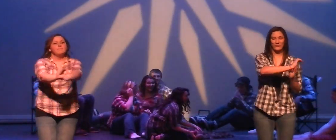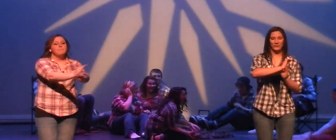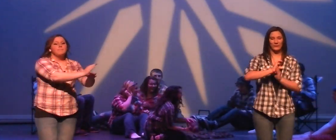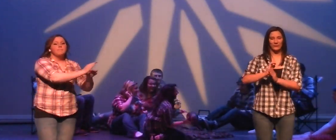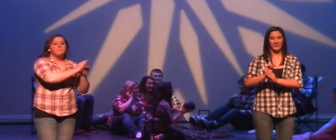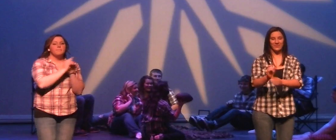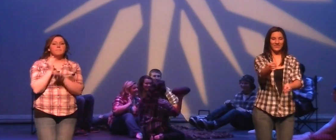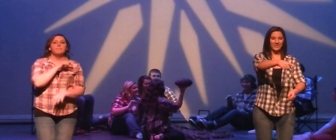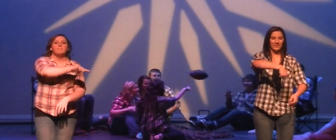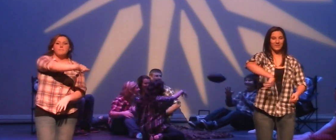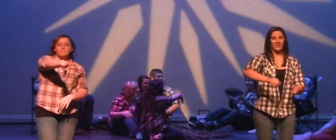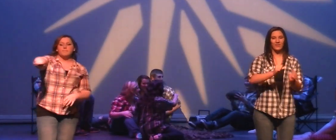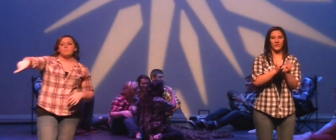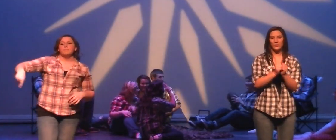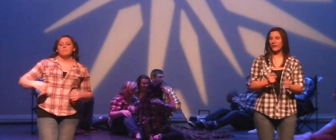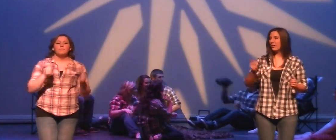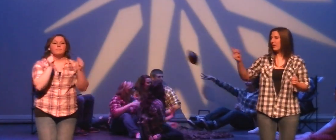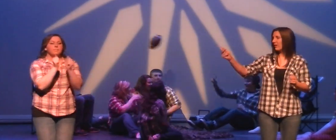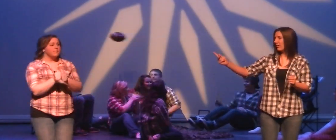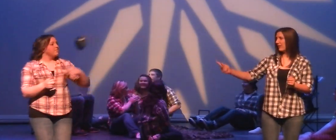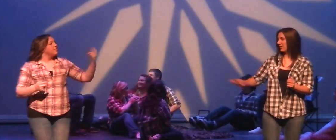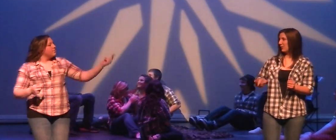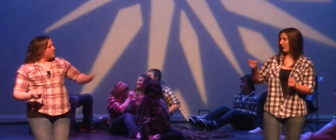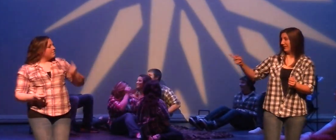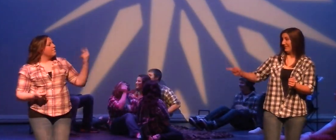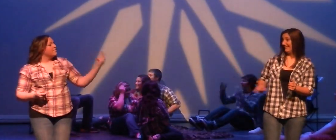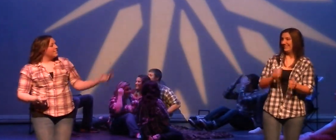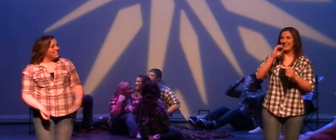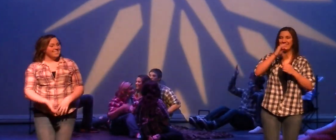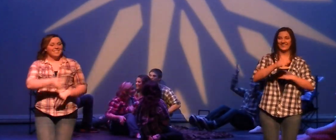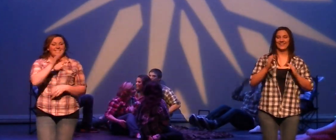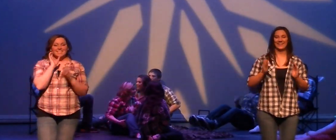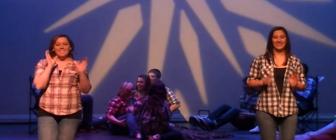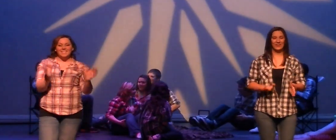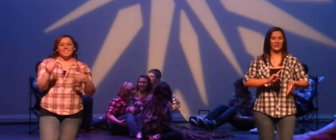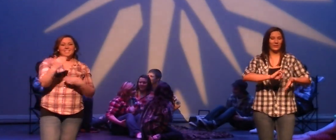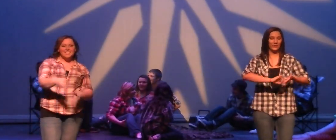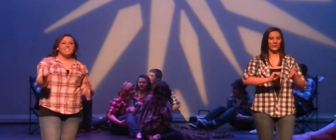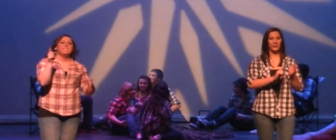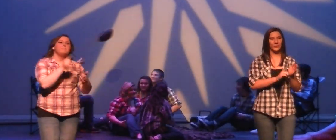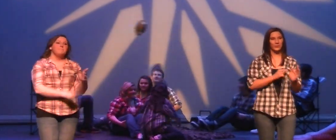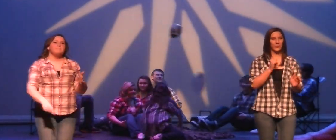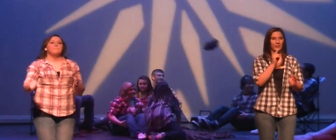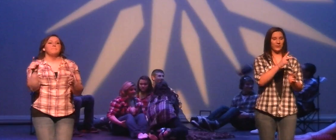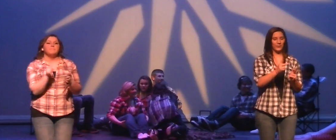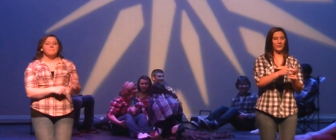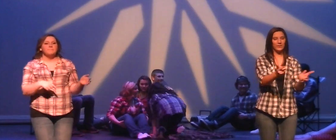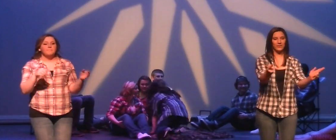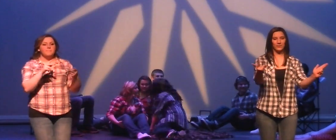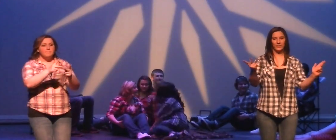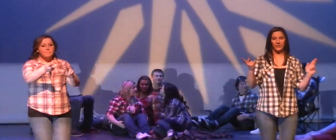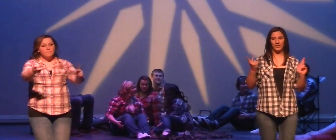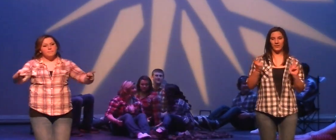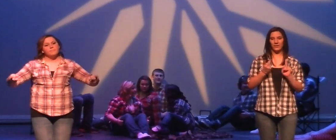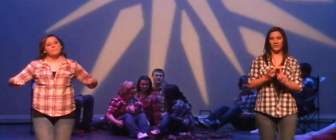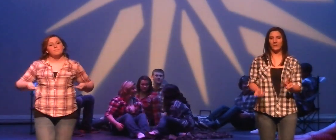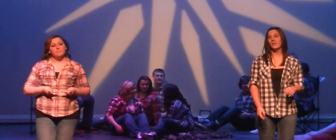nice, everybody out of here Let that heat cool, I want you to be so paralyzed